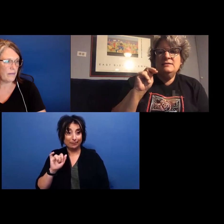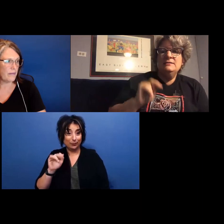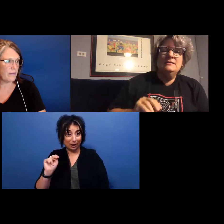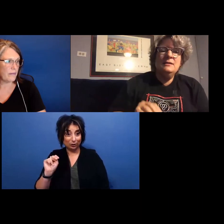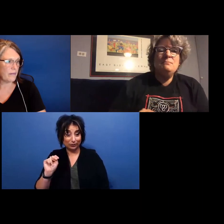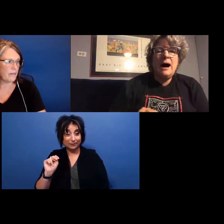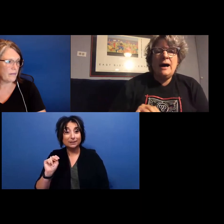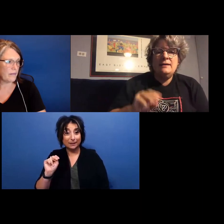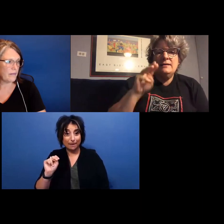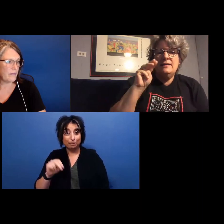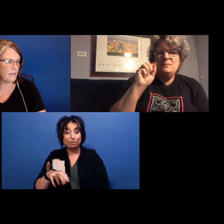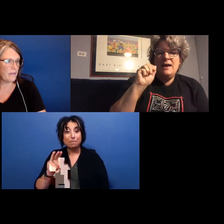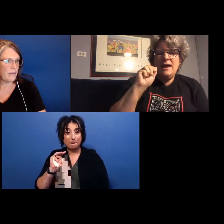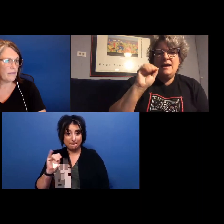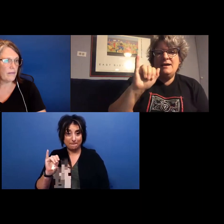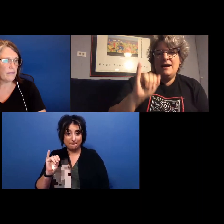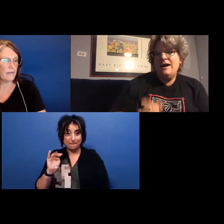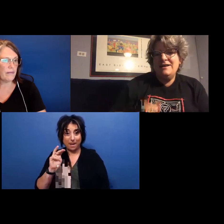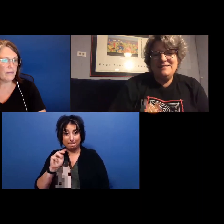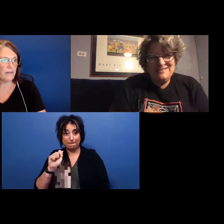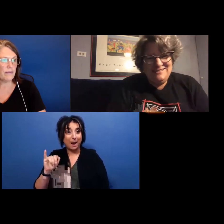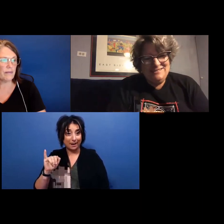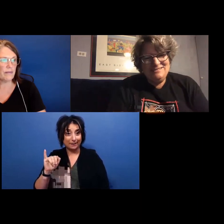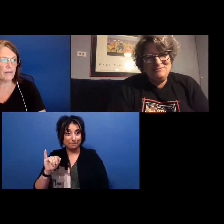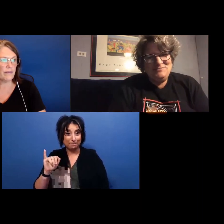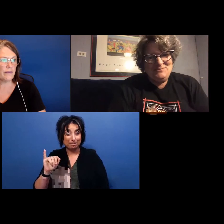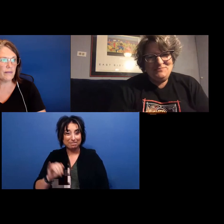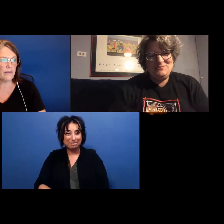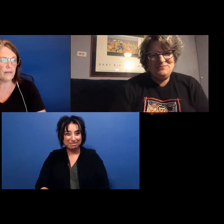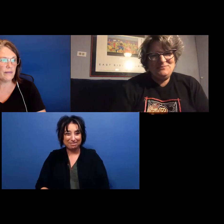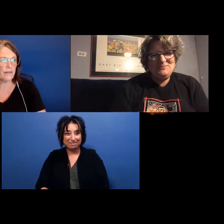Jiaxin, Mai, M-A-I.